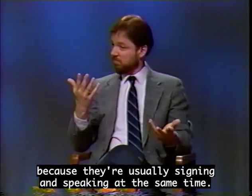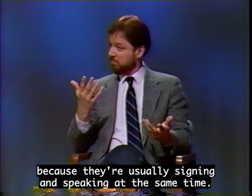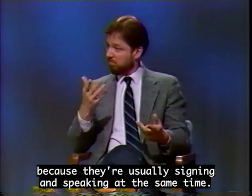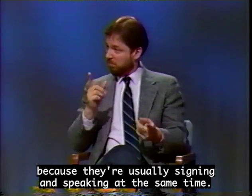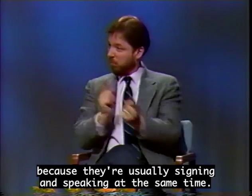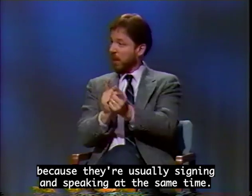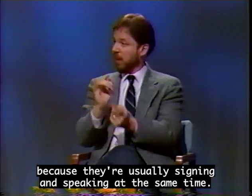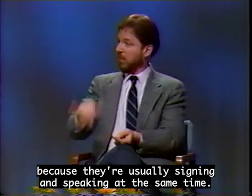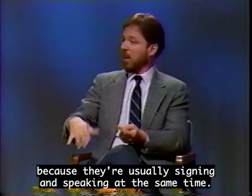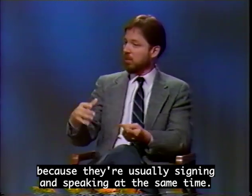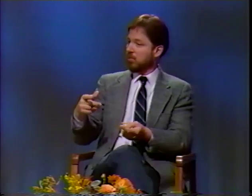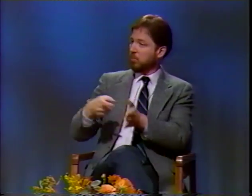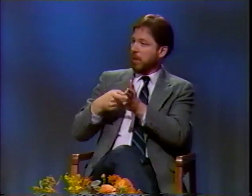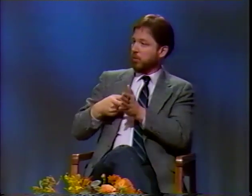same time.